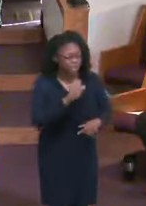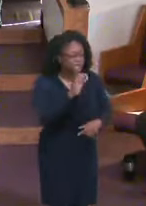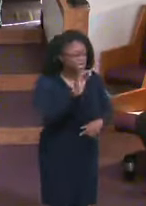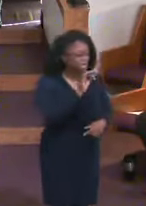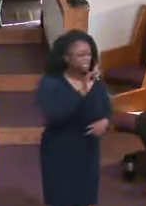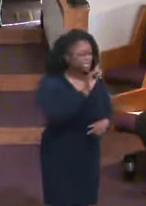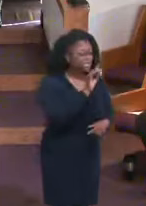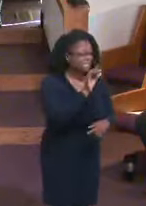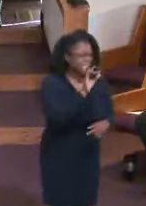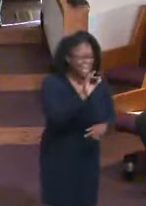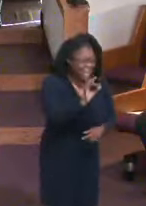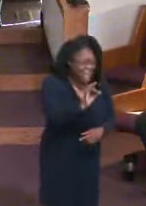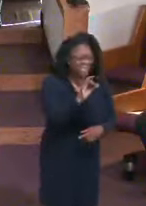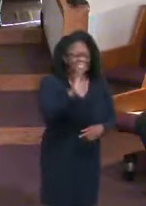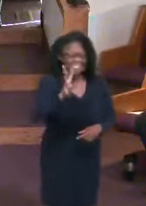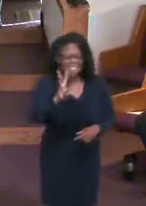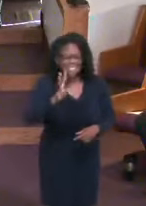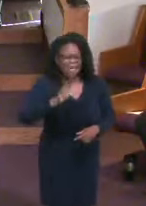wife,